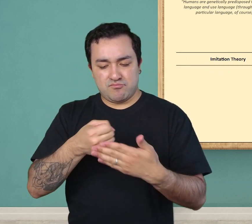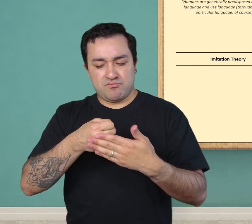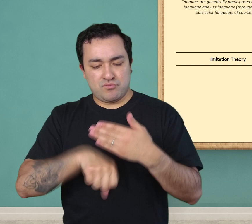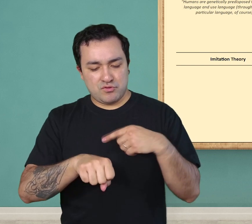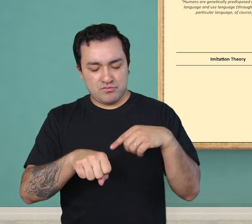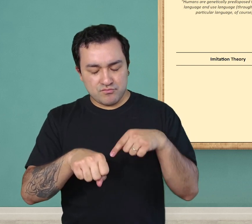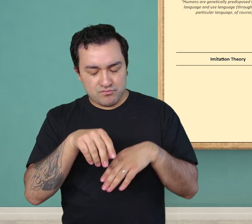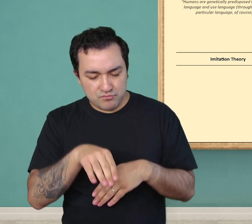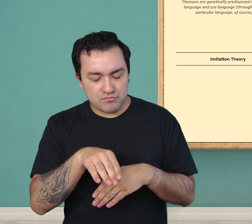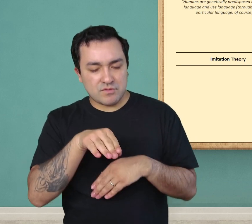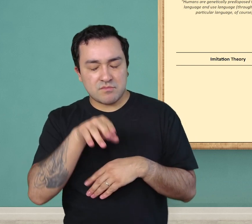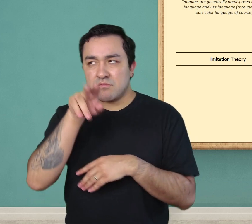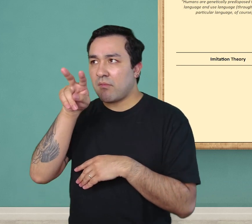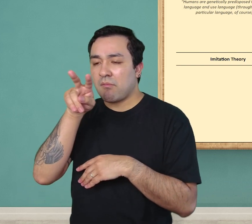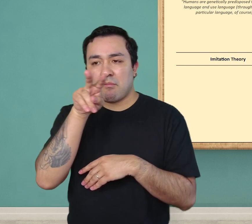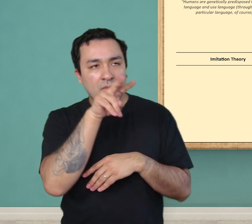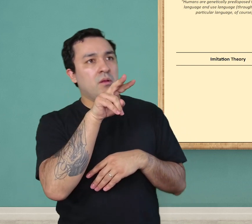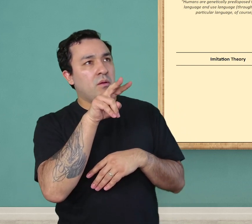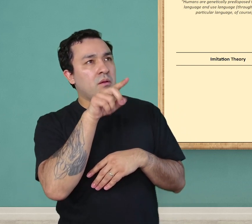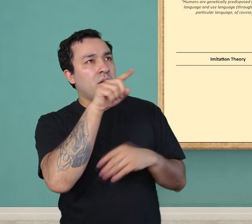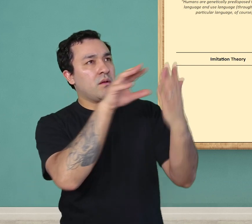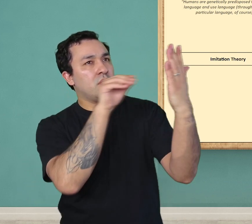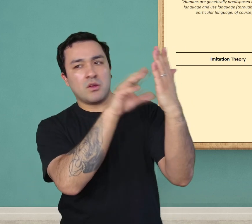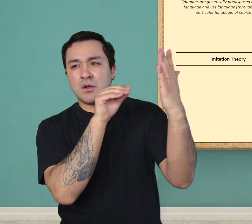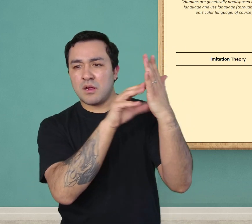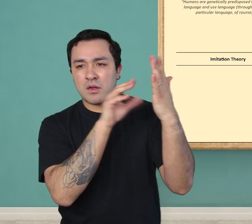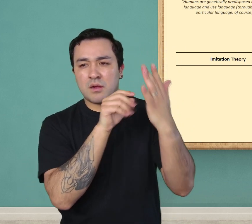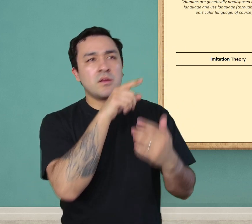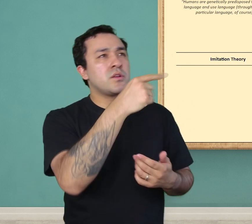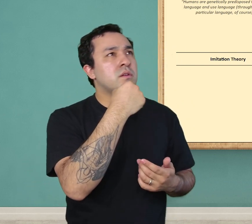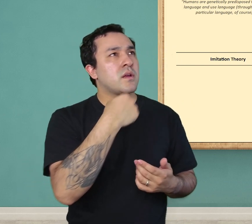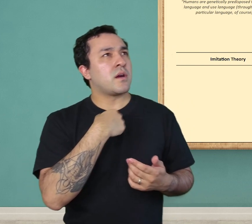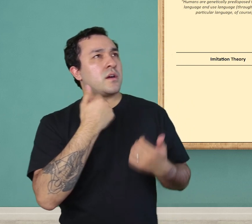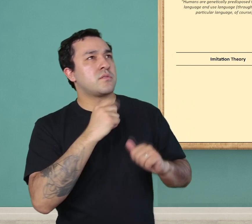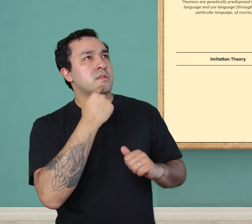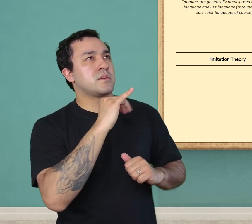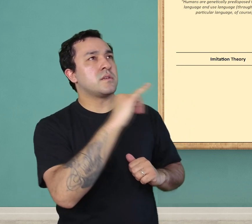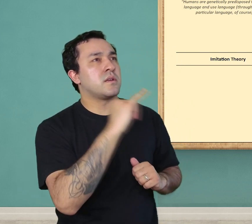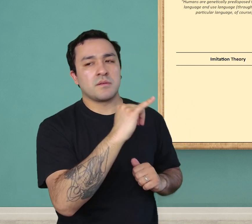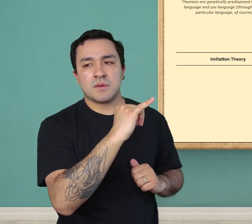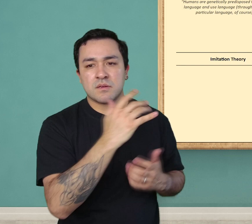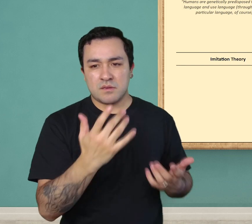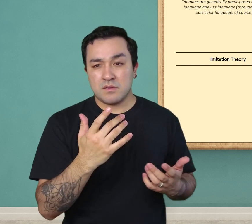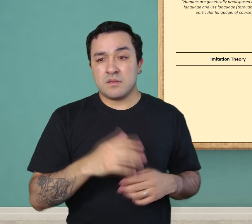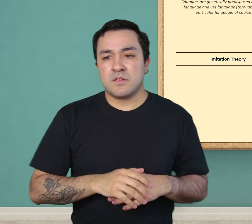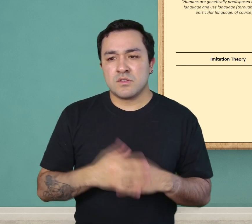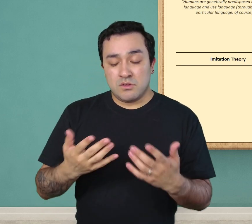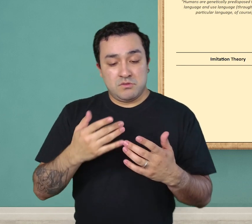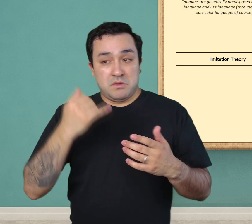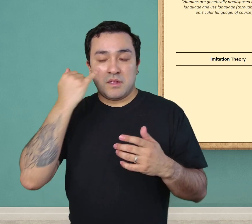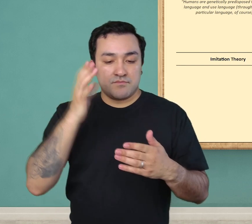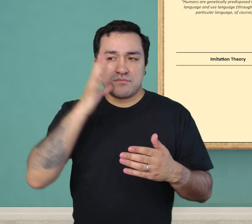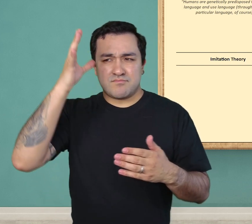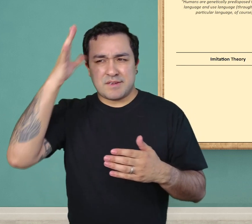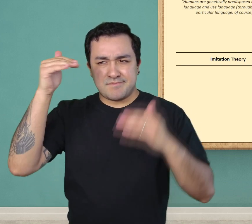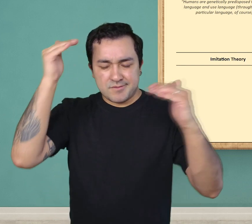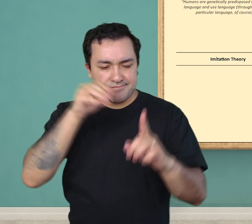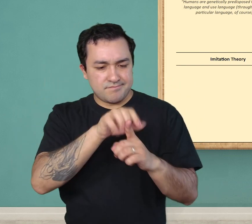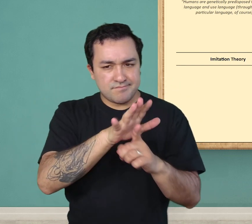The second theory proposes that humans copy what they see and hear. That when they are born, their parents speak or sign, and they will take in